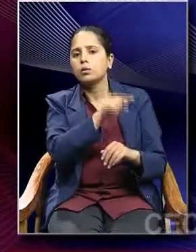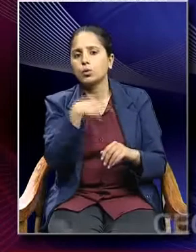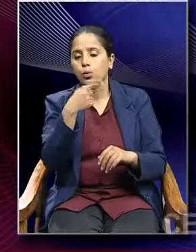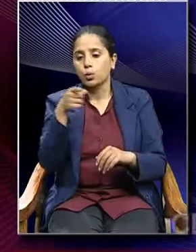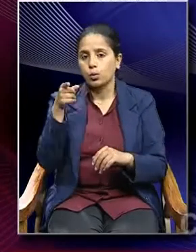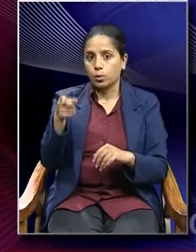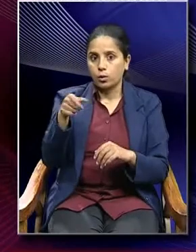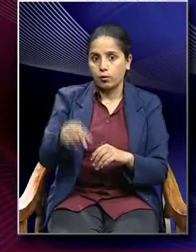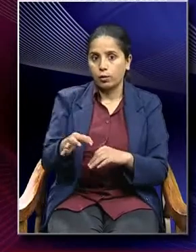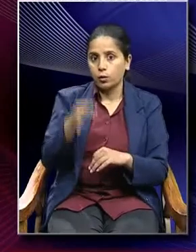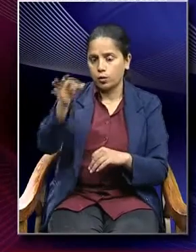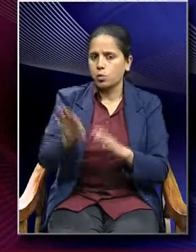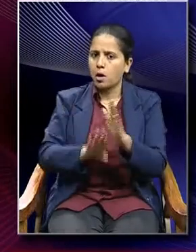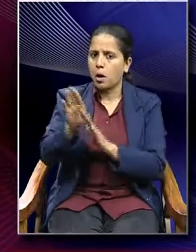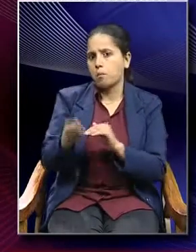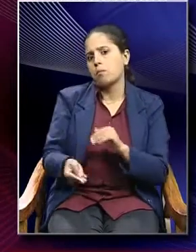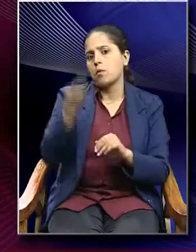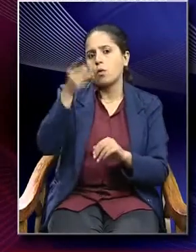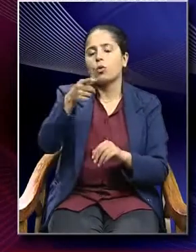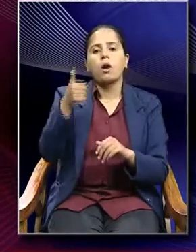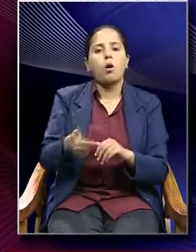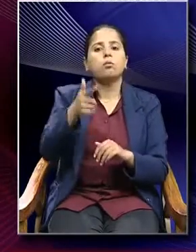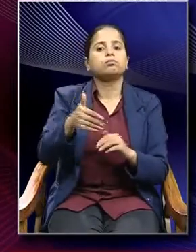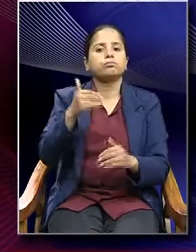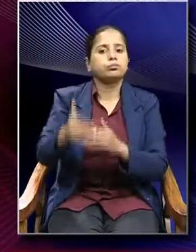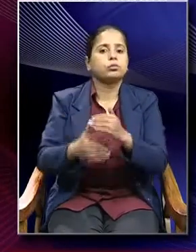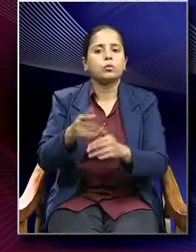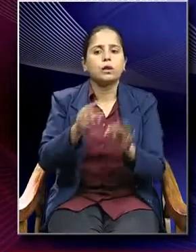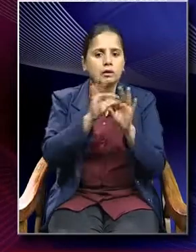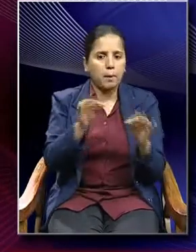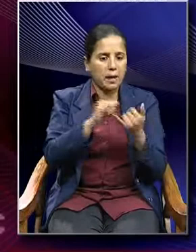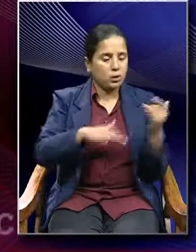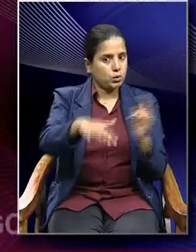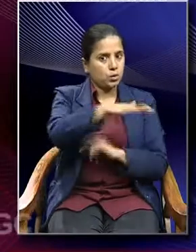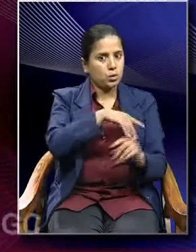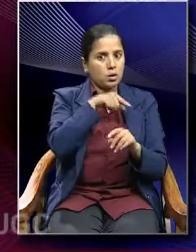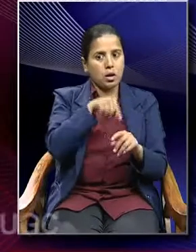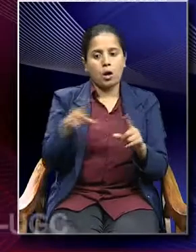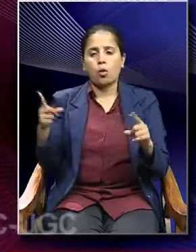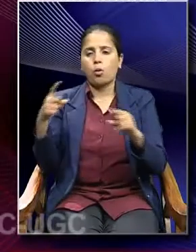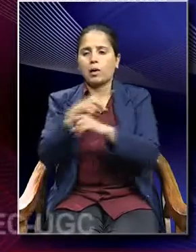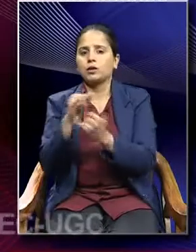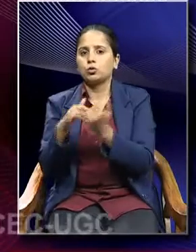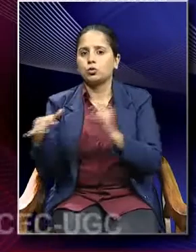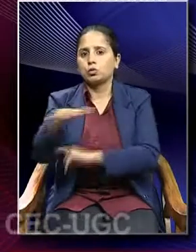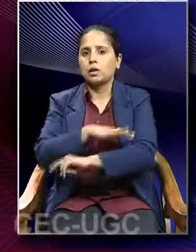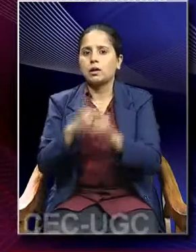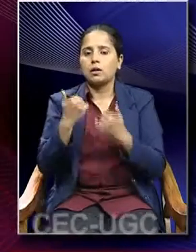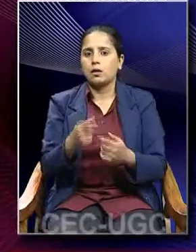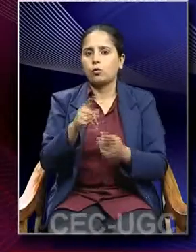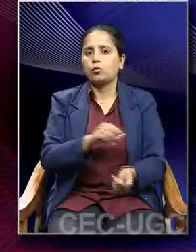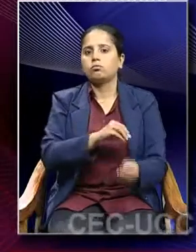the future. So you were moving from a simple society to a complex society.